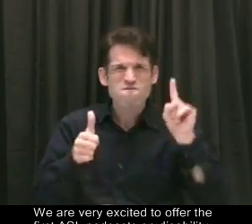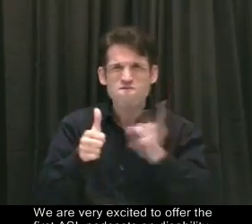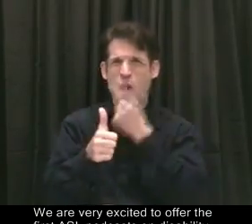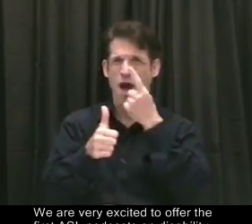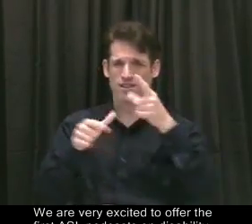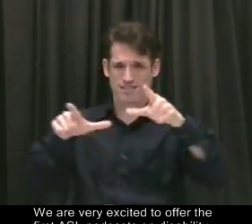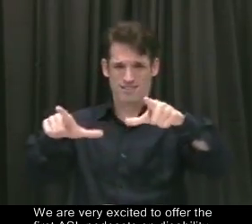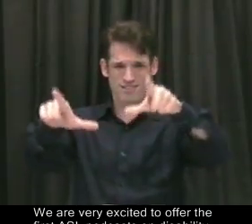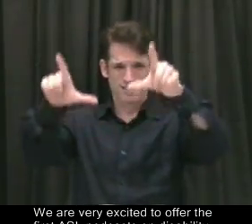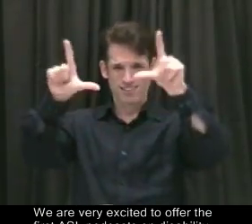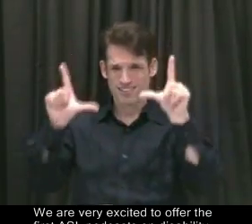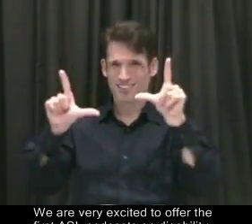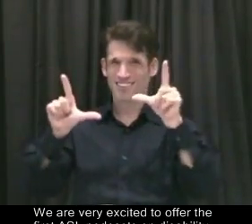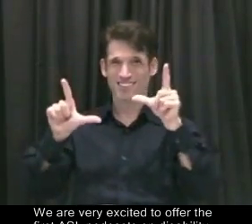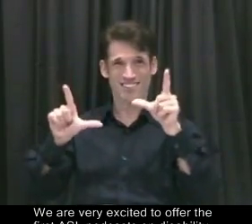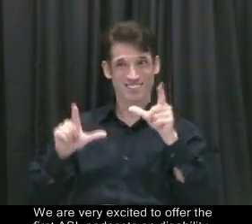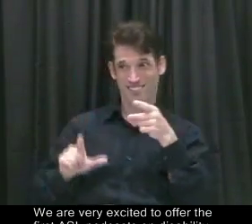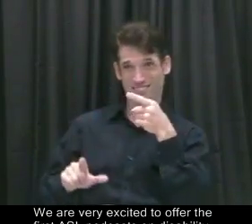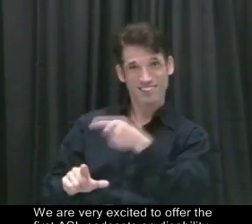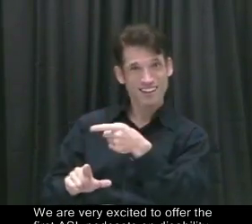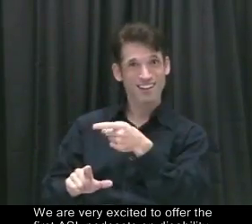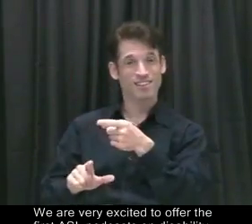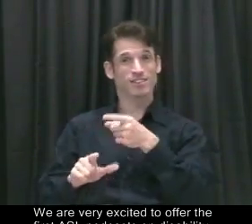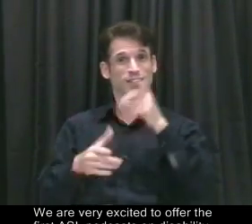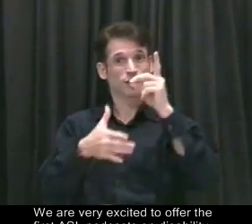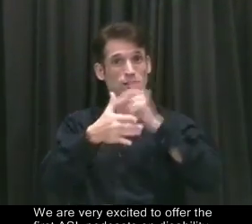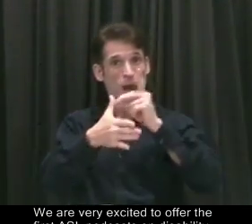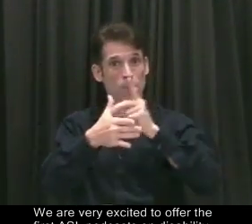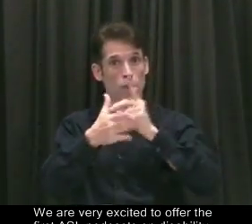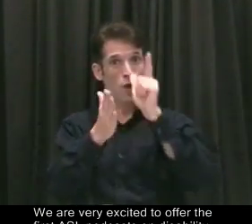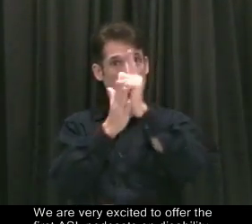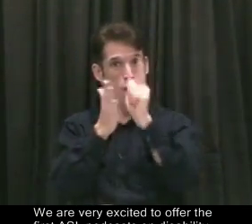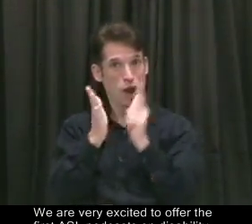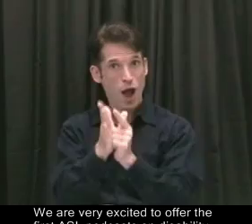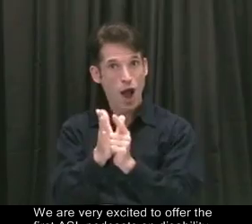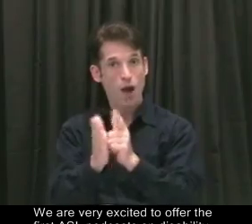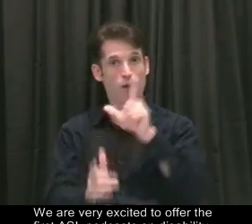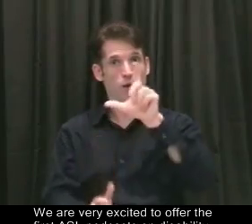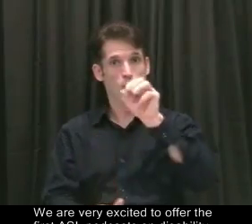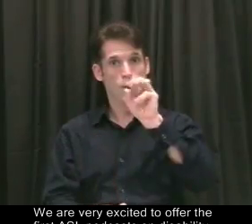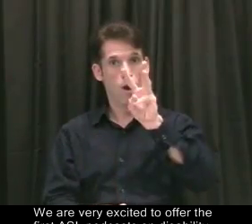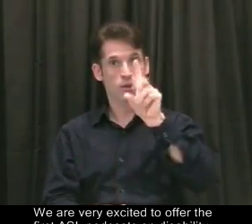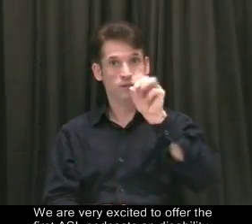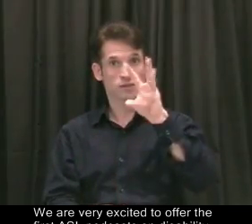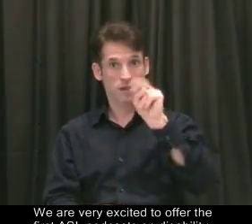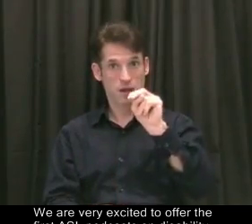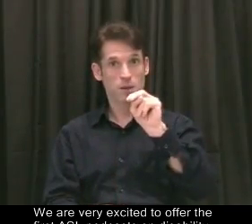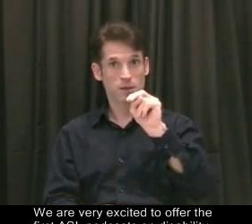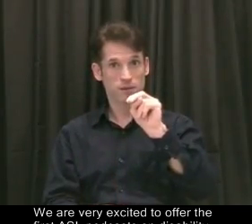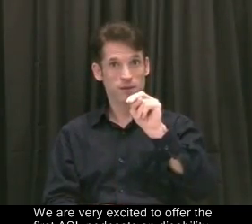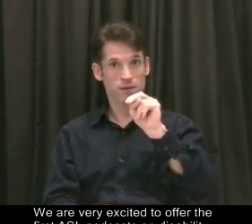We are very excited to offer the first ASL podcasts on disability law